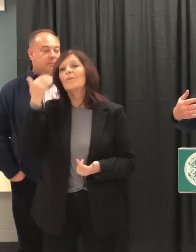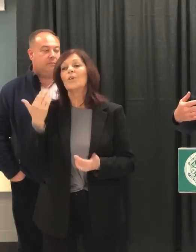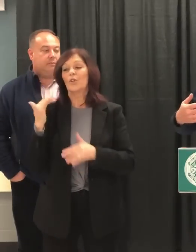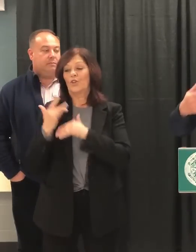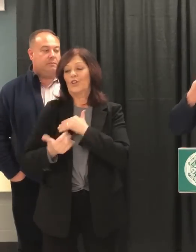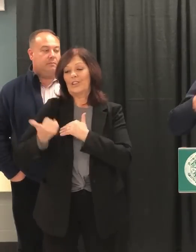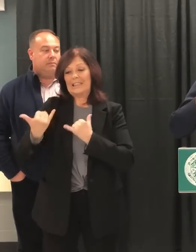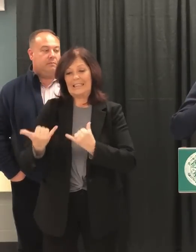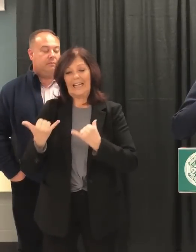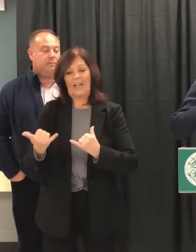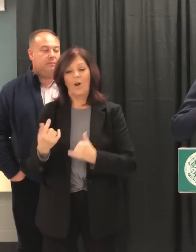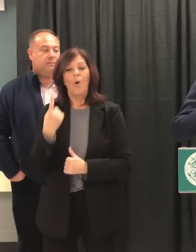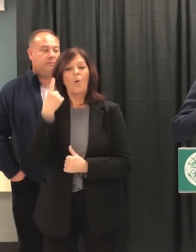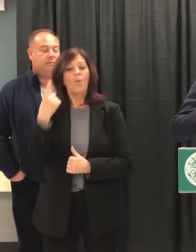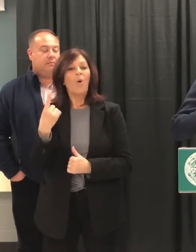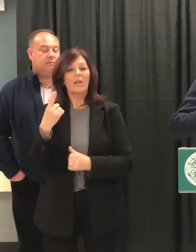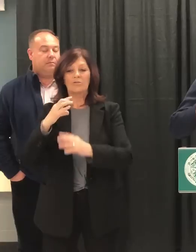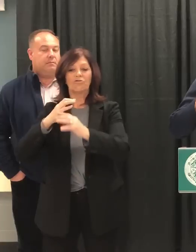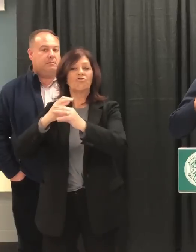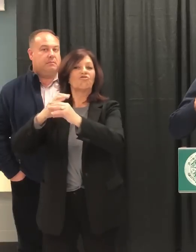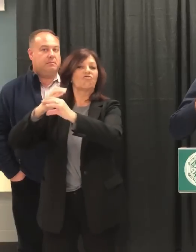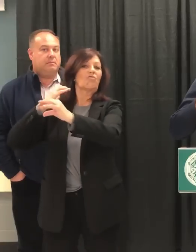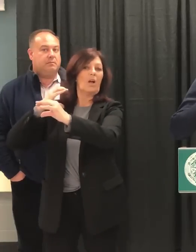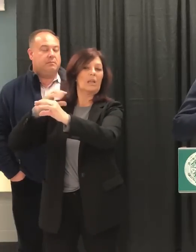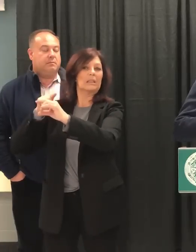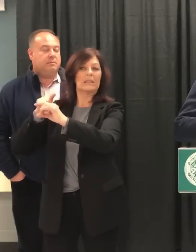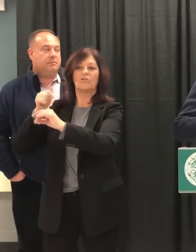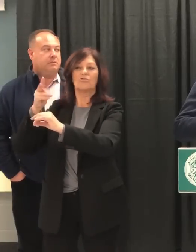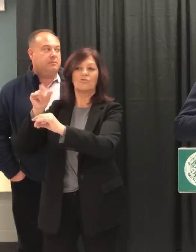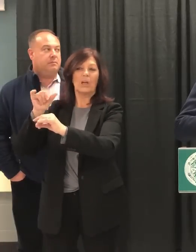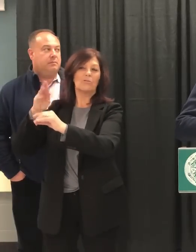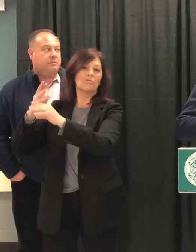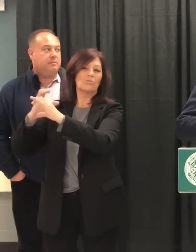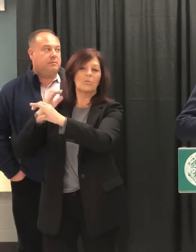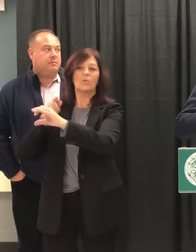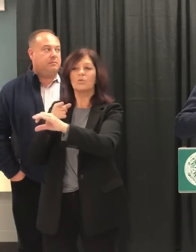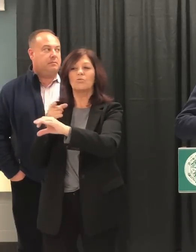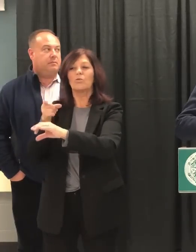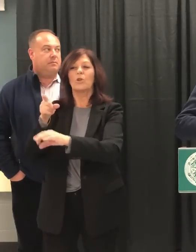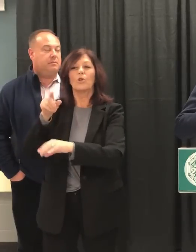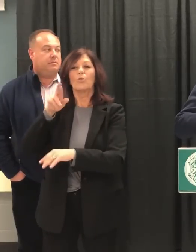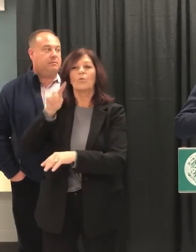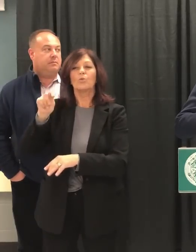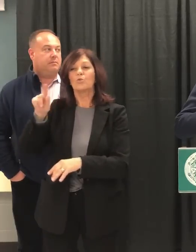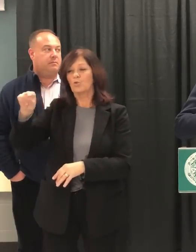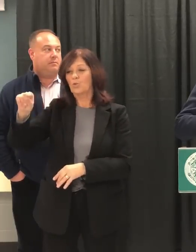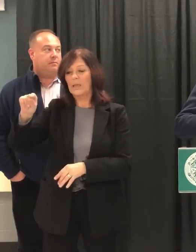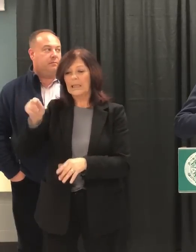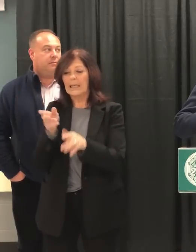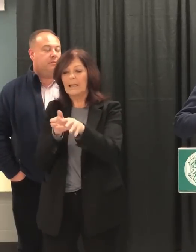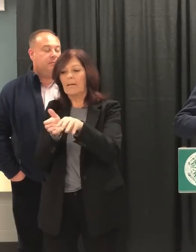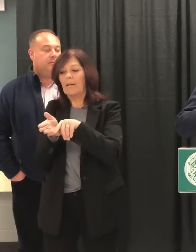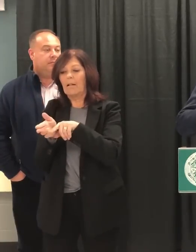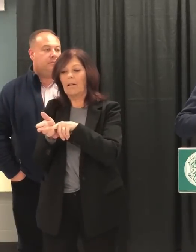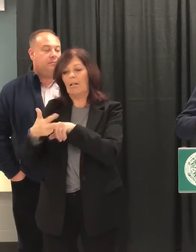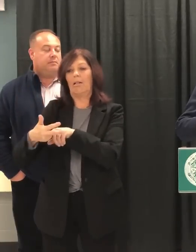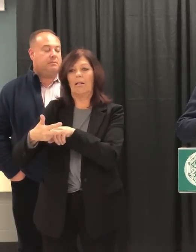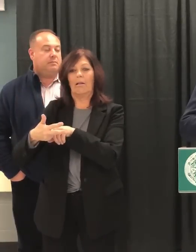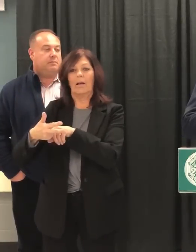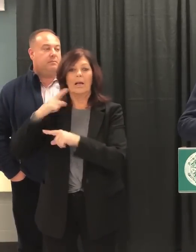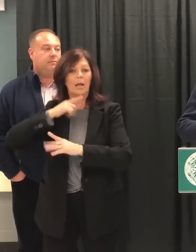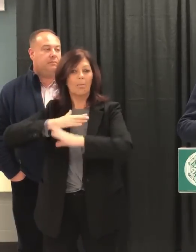today, there was one tractor trailer that was going down Route 20 and jackknifed at Eden Evans Center Road, and that